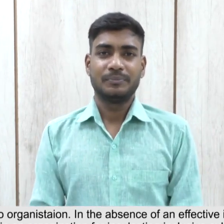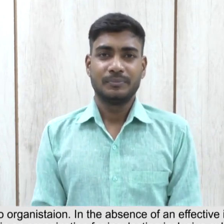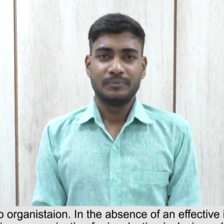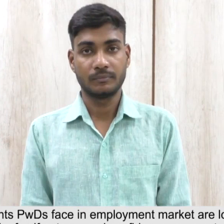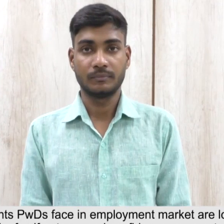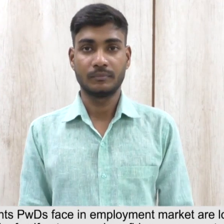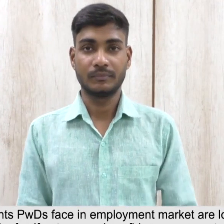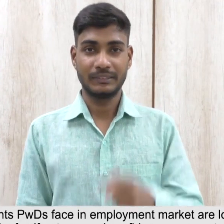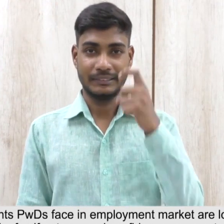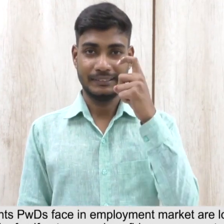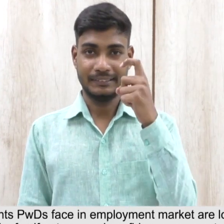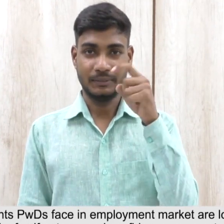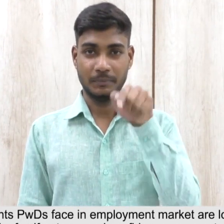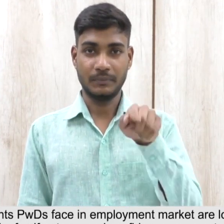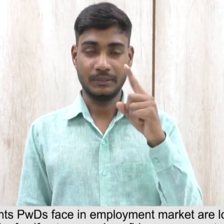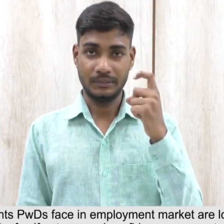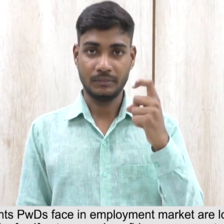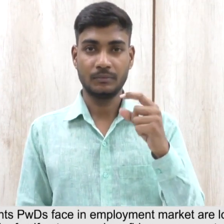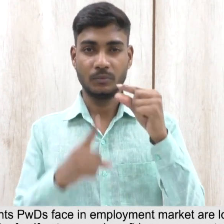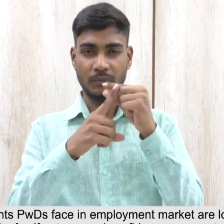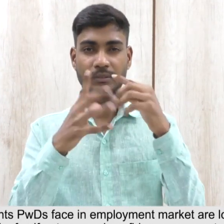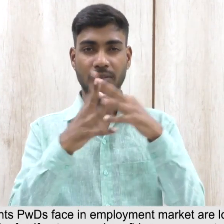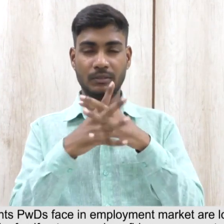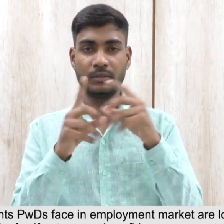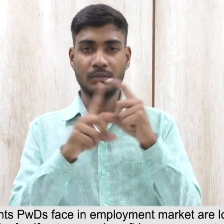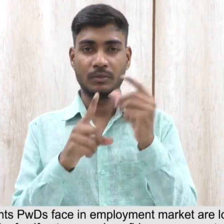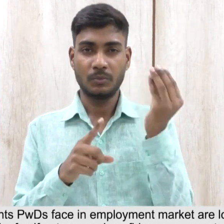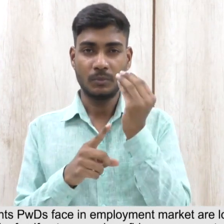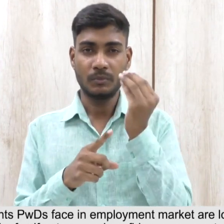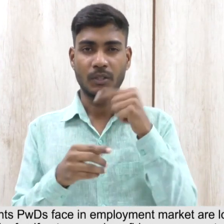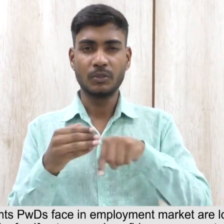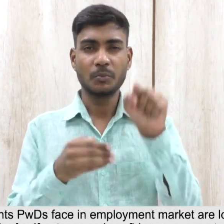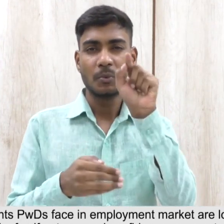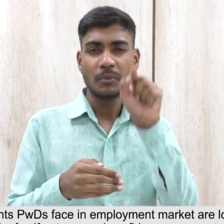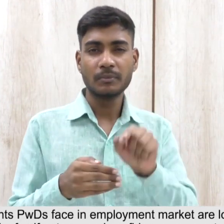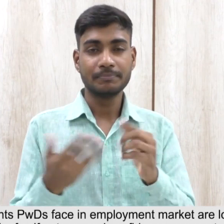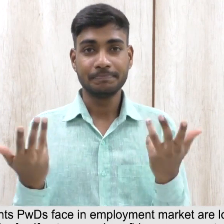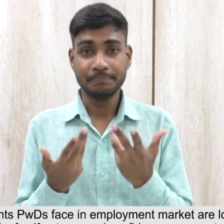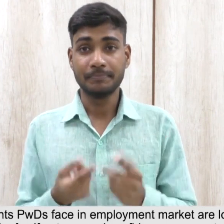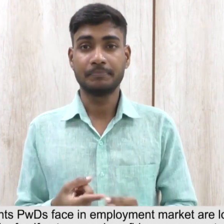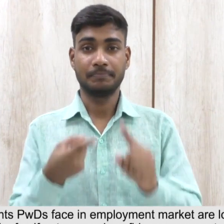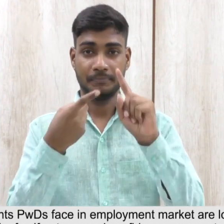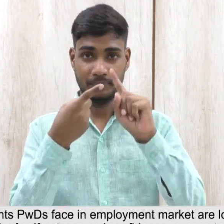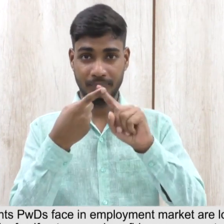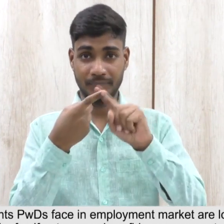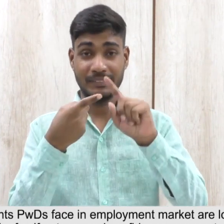7.7 Some of the constraints PWDs face in employment market are lower literacy level,